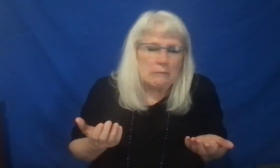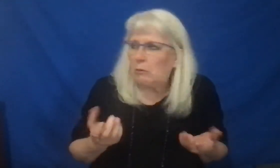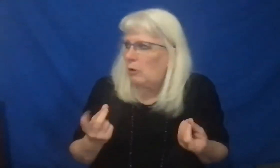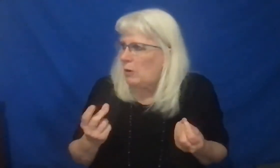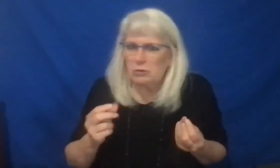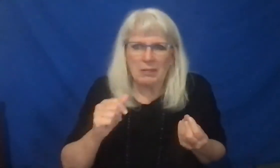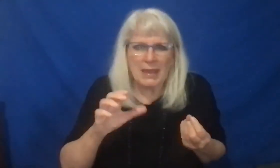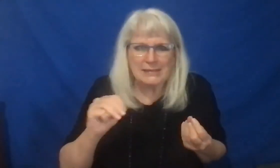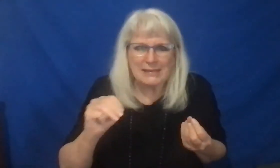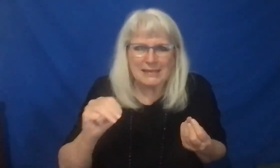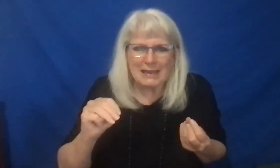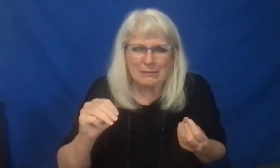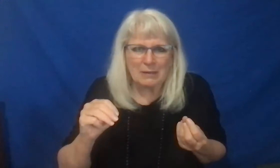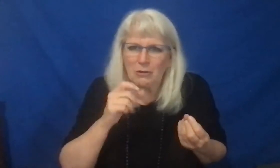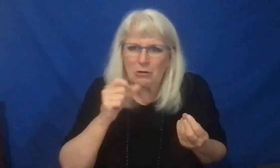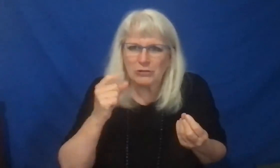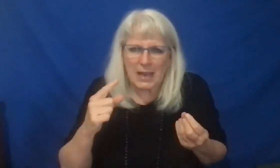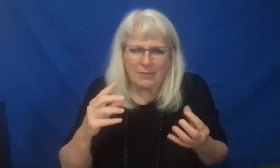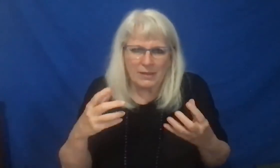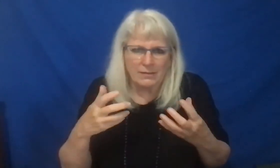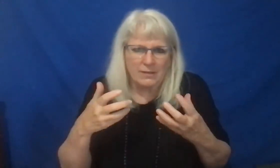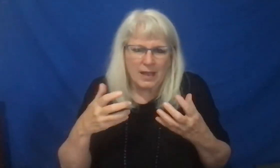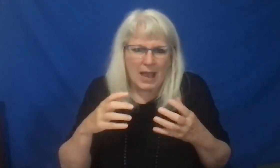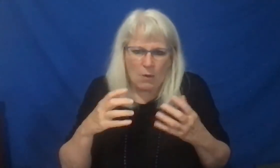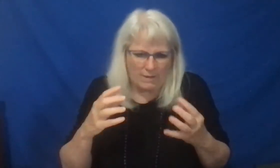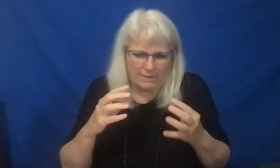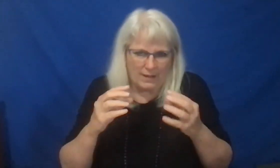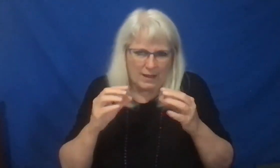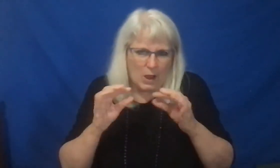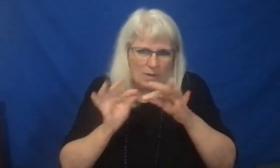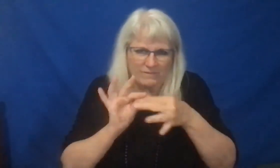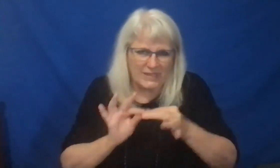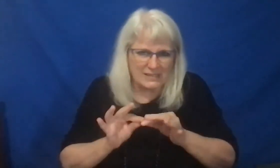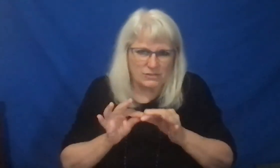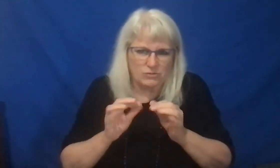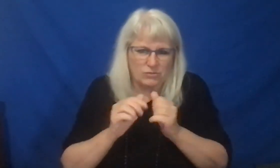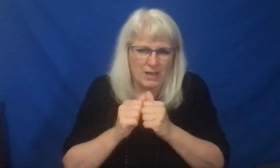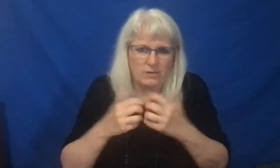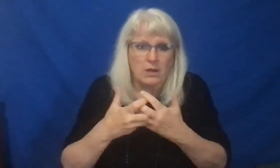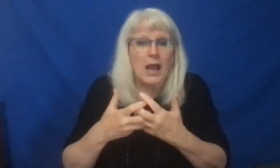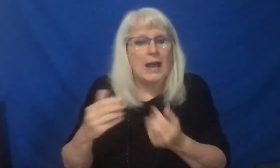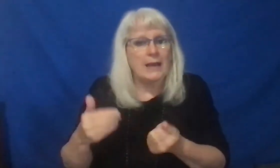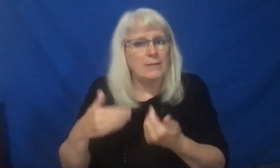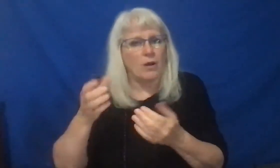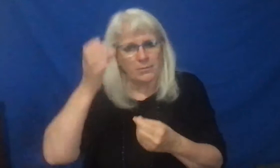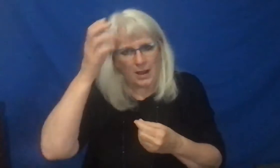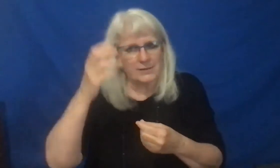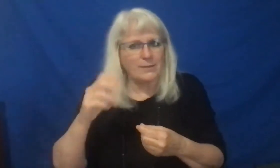all fit together? And he brought up concept 10 and about service authority and responsibility. And I had this light